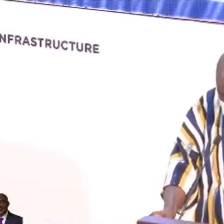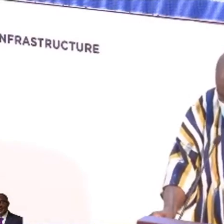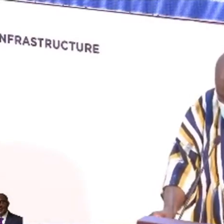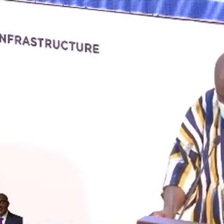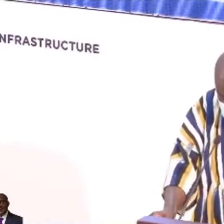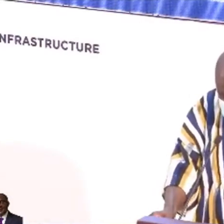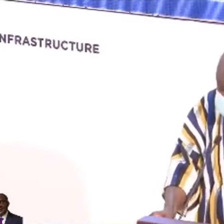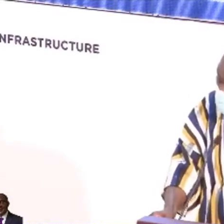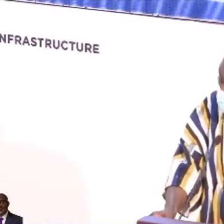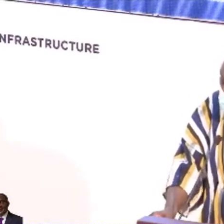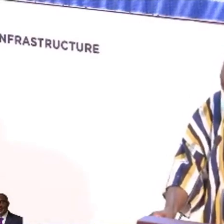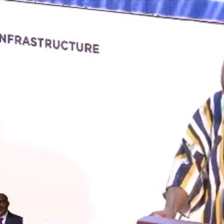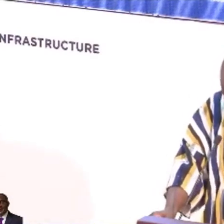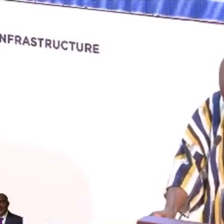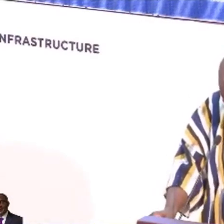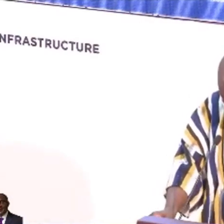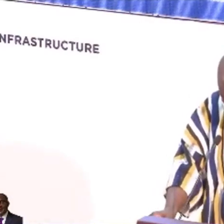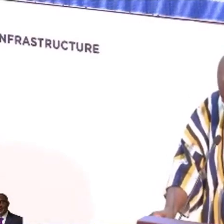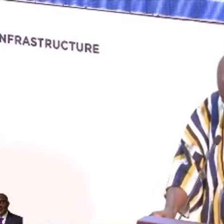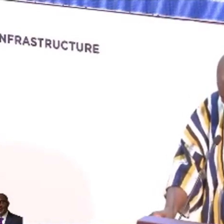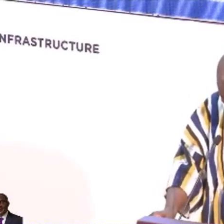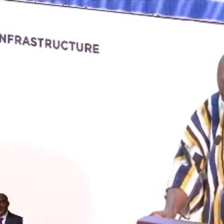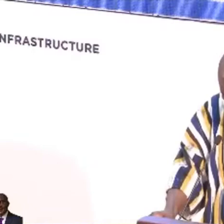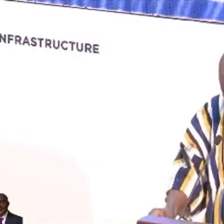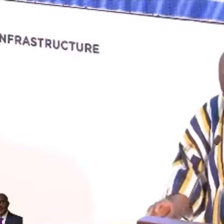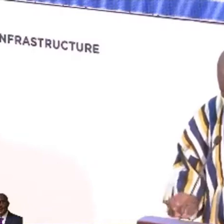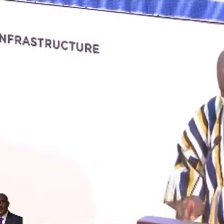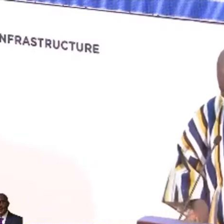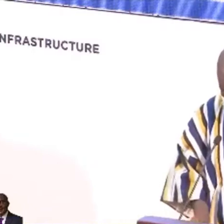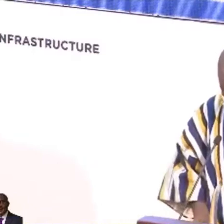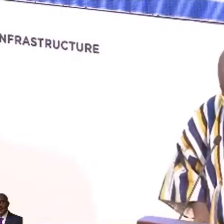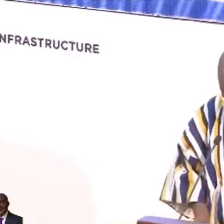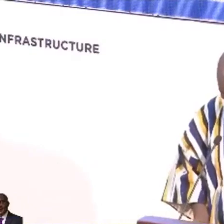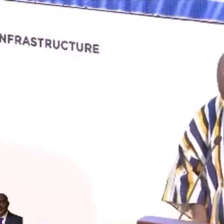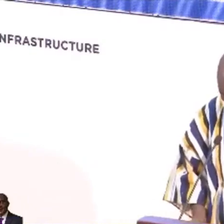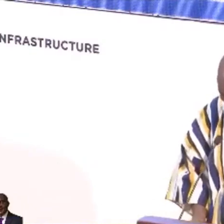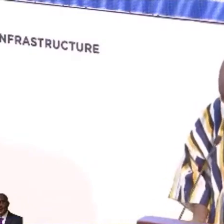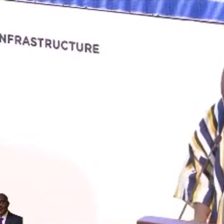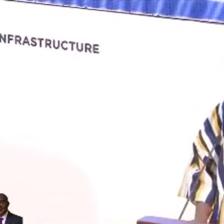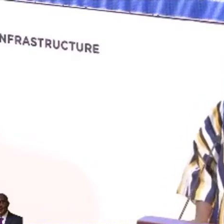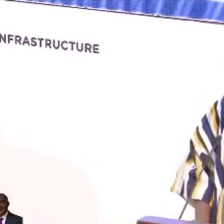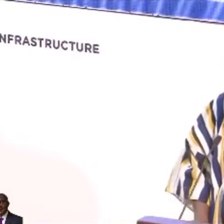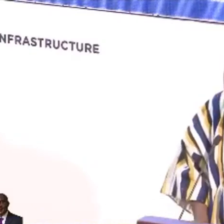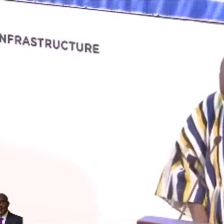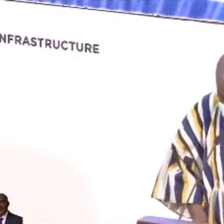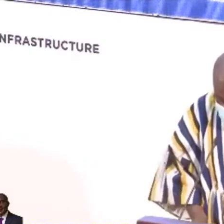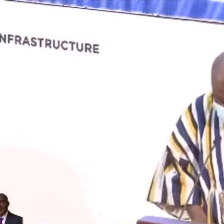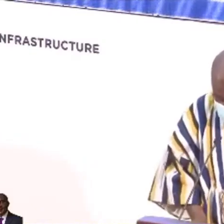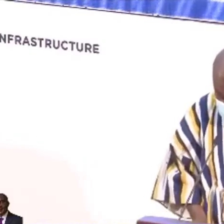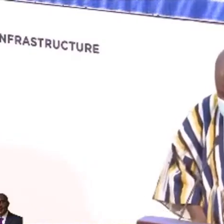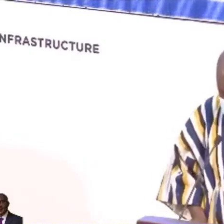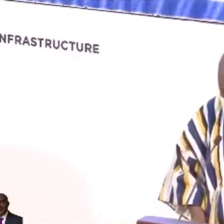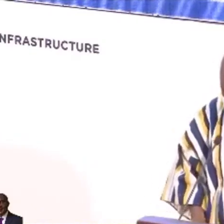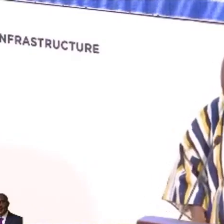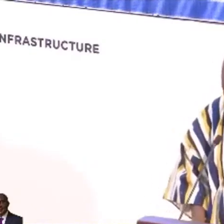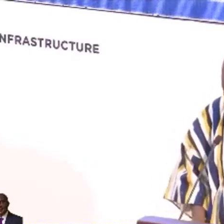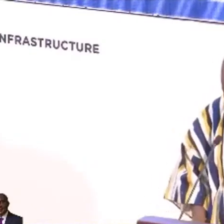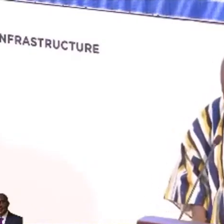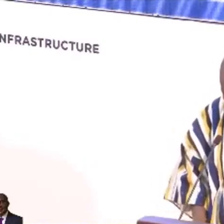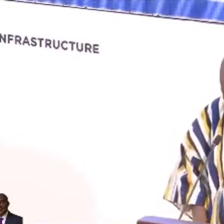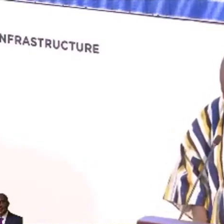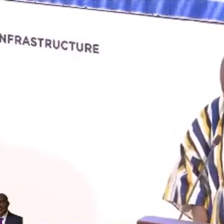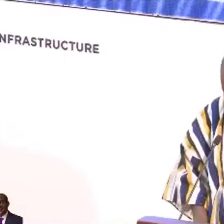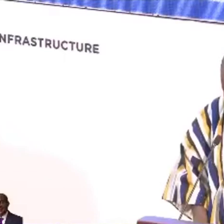Monitoring and Evaluation and the Office of the Senior Minister. This program has brought together state and